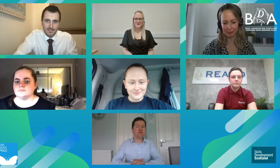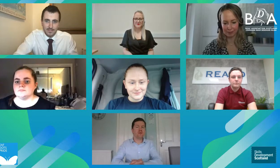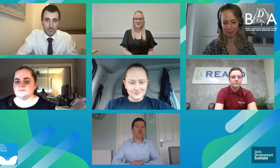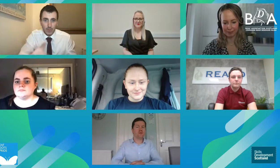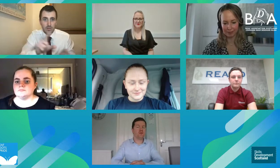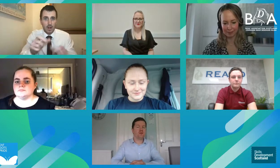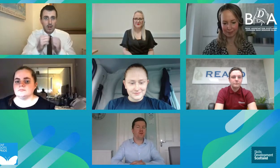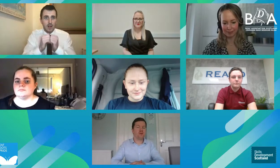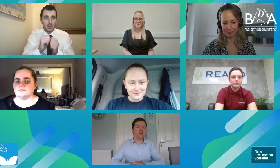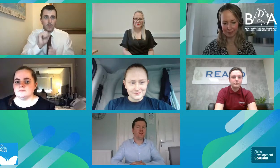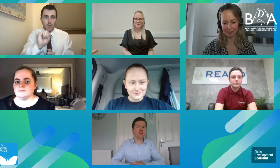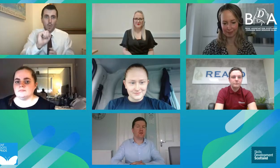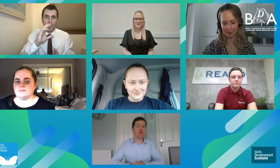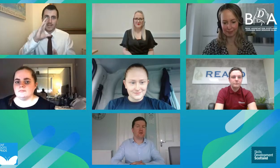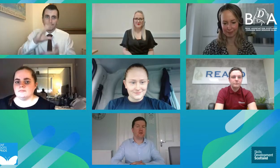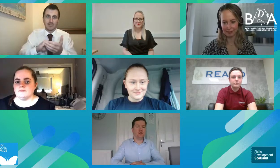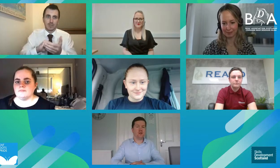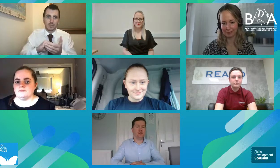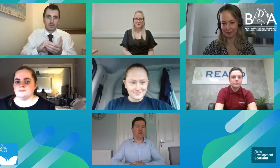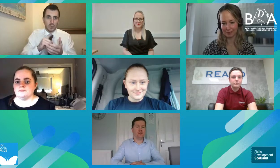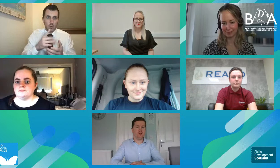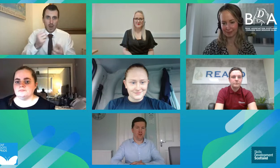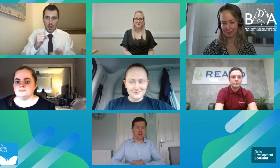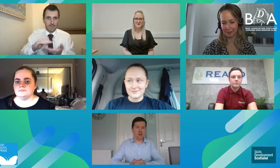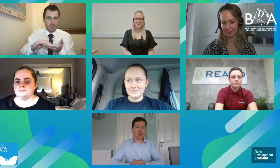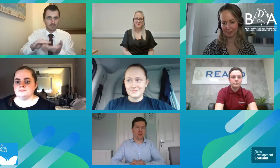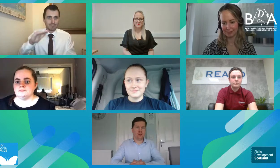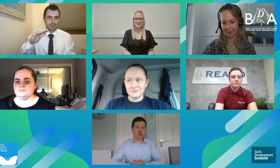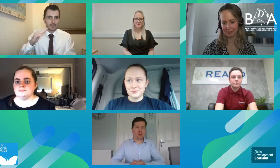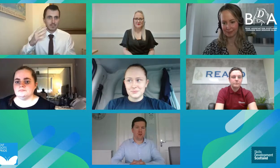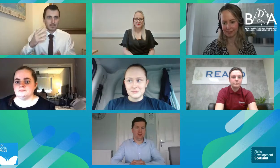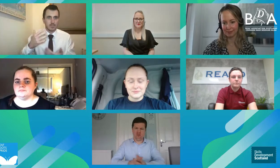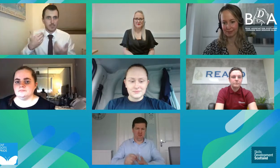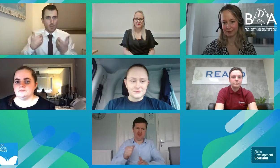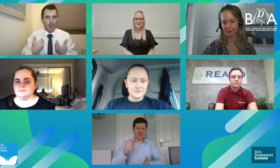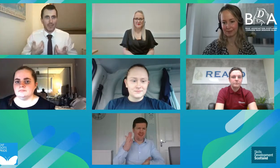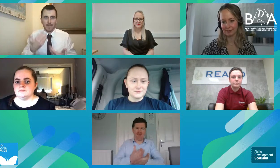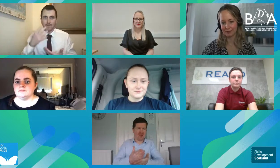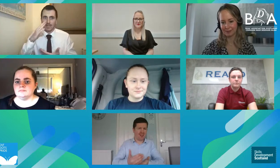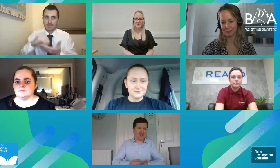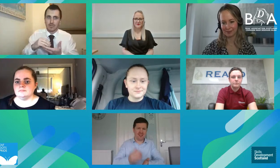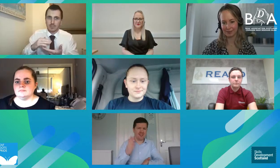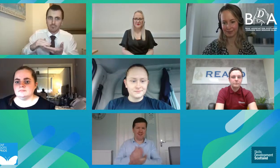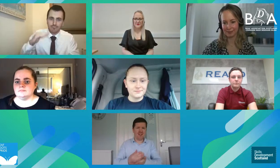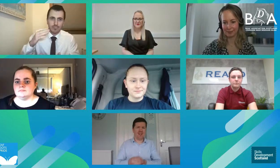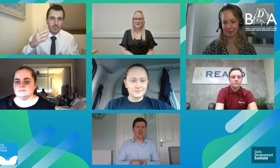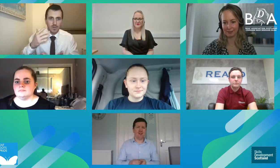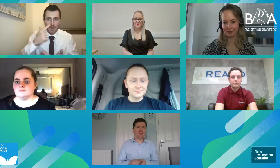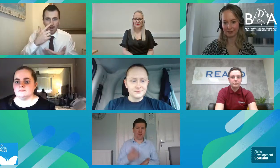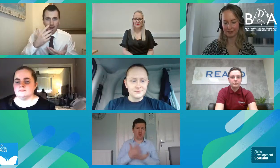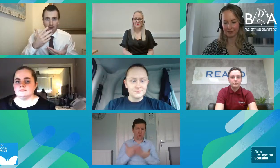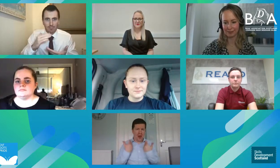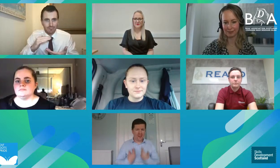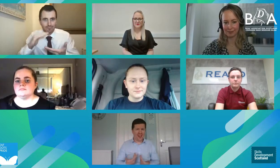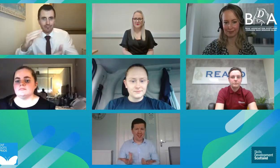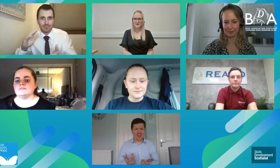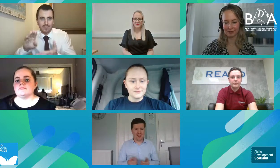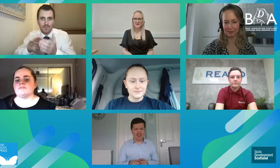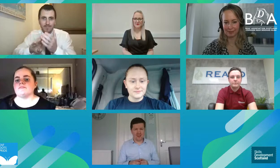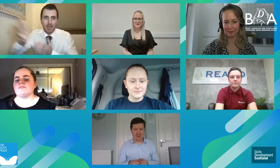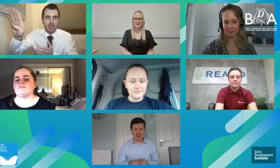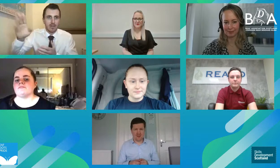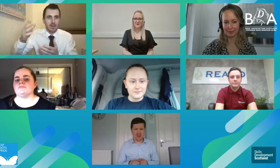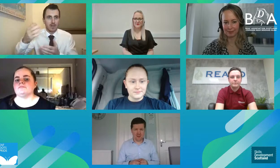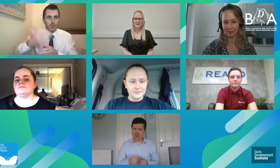COVID experience, I've ended up losing my job just because the whole aero industry is actually taking a massive knock. But